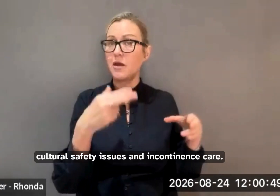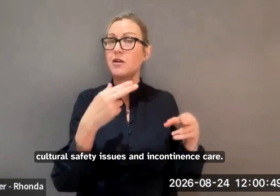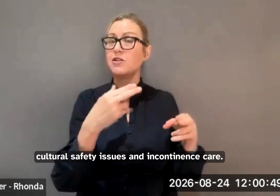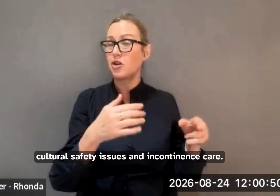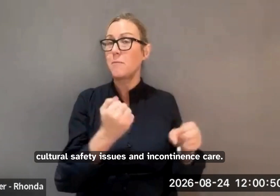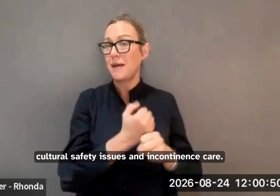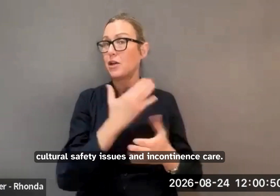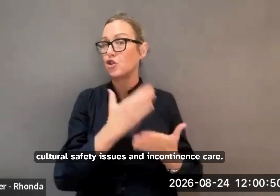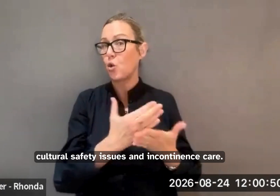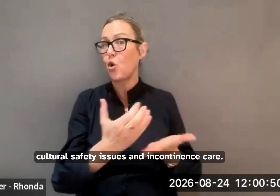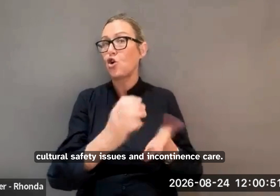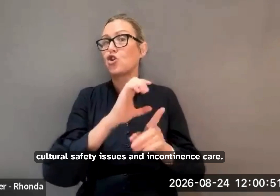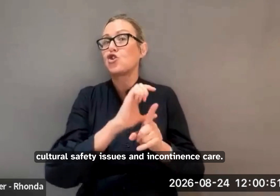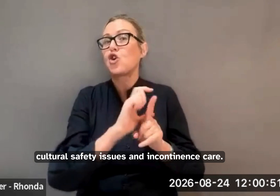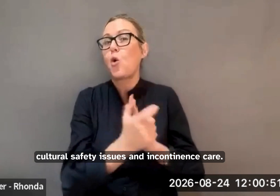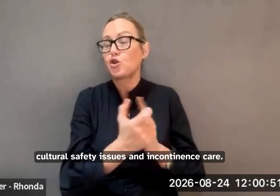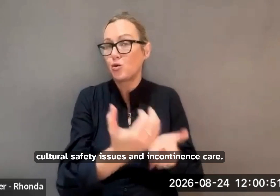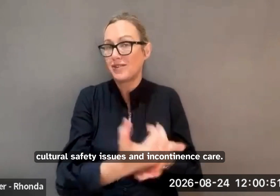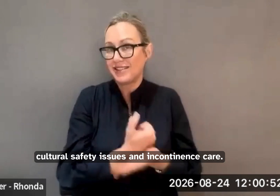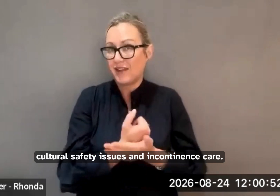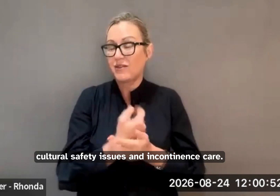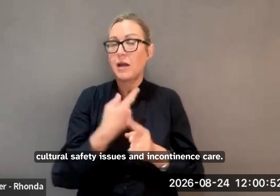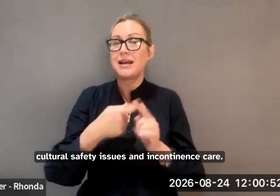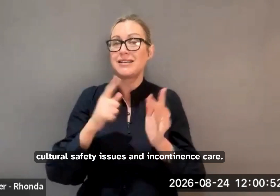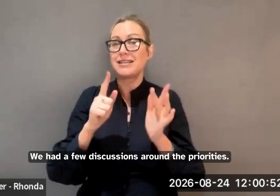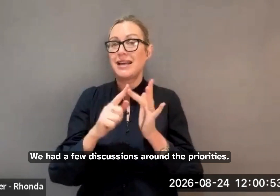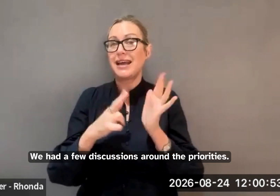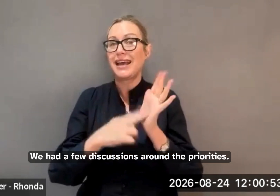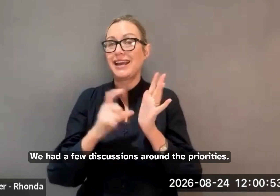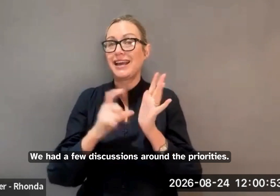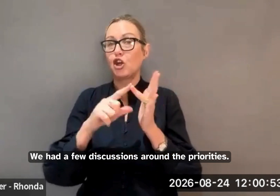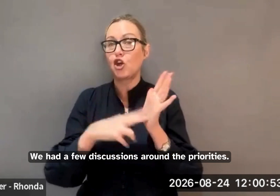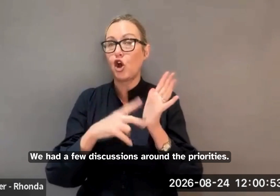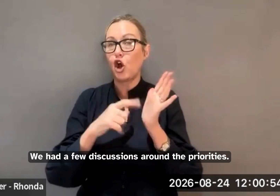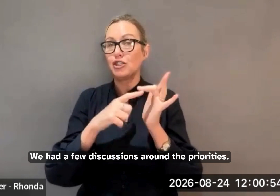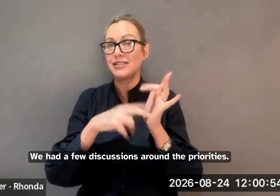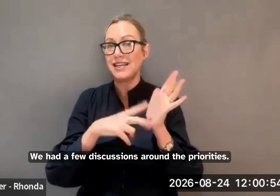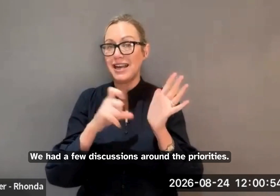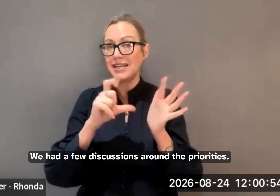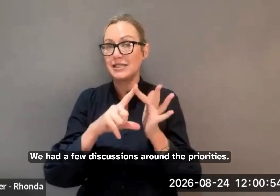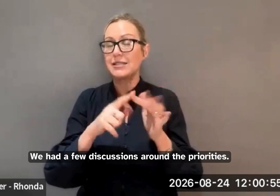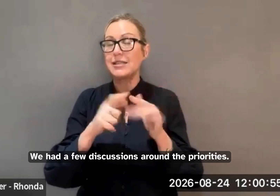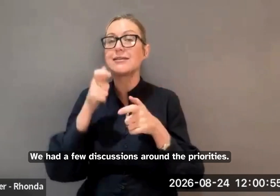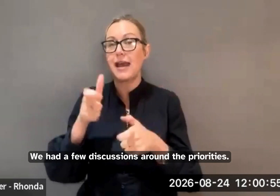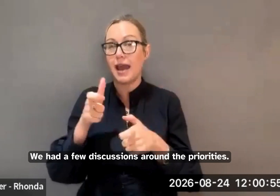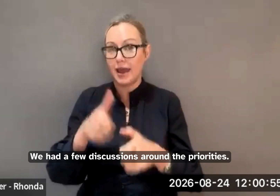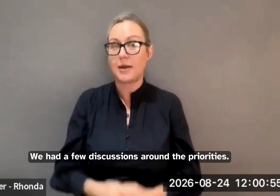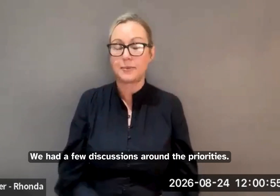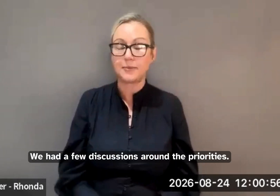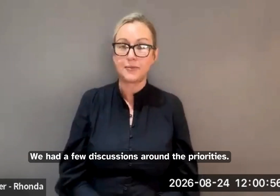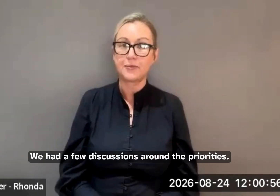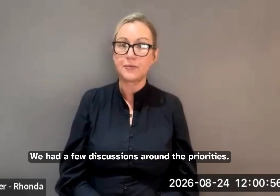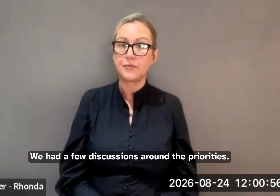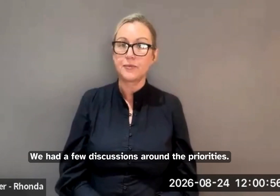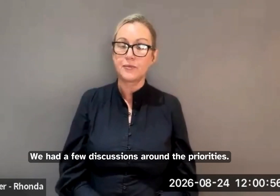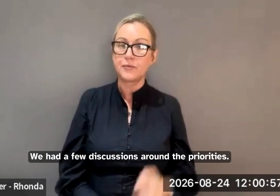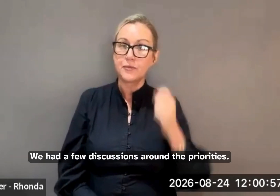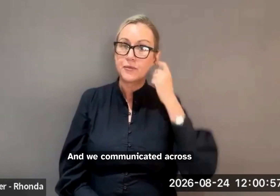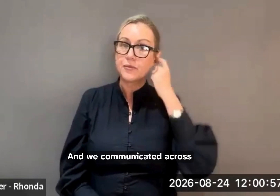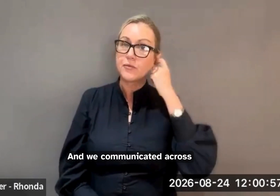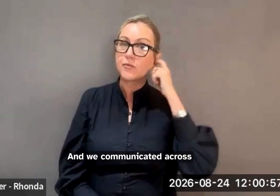safety issues and incontinence care. We had a few discussions around